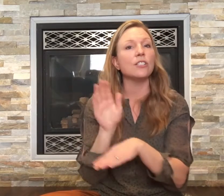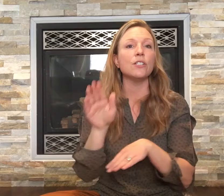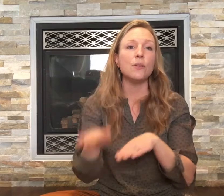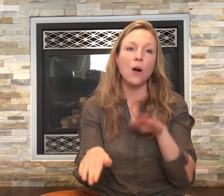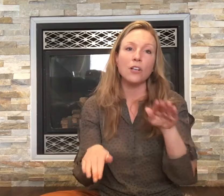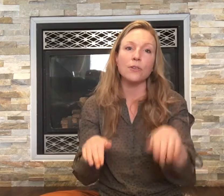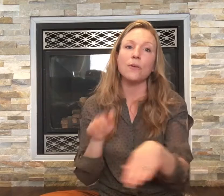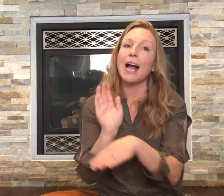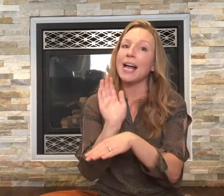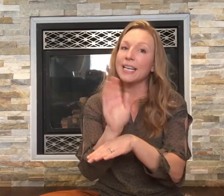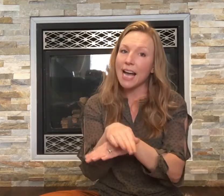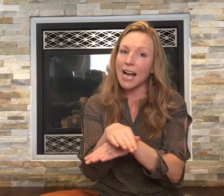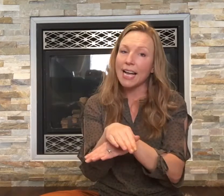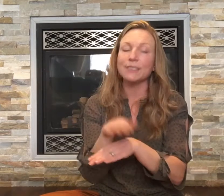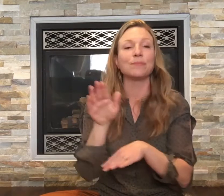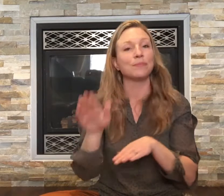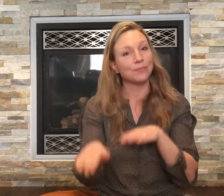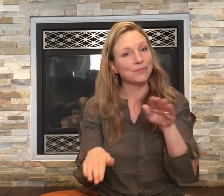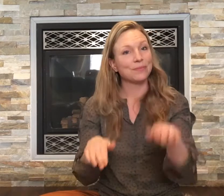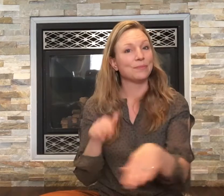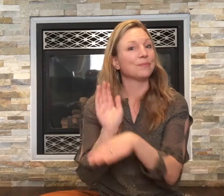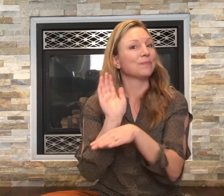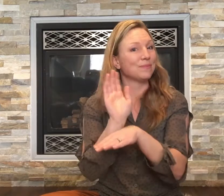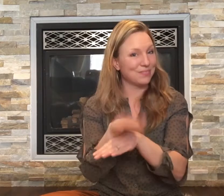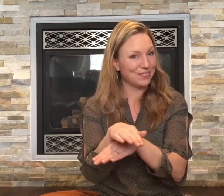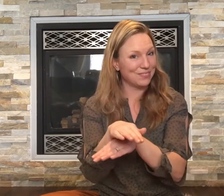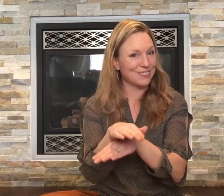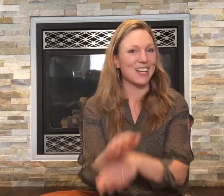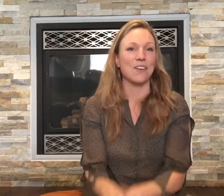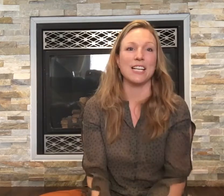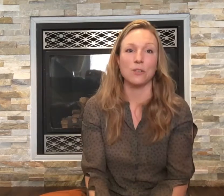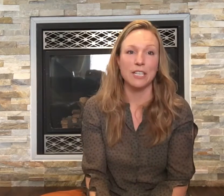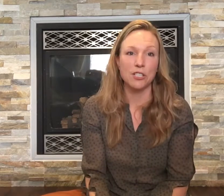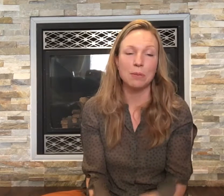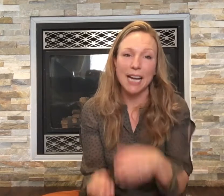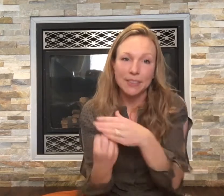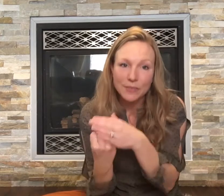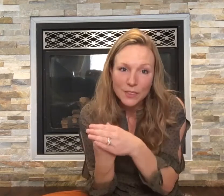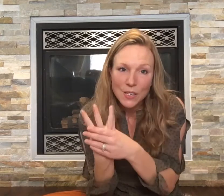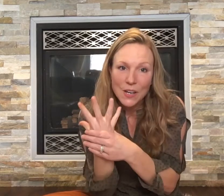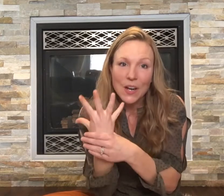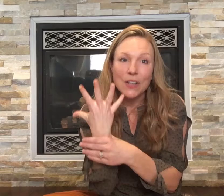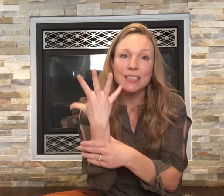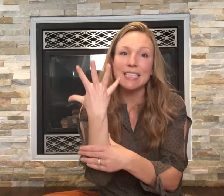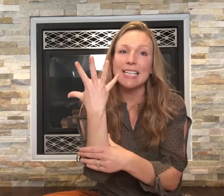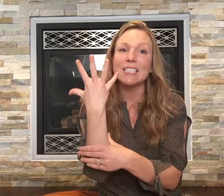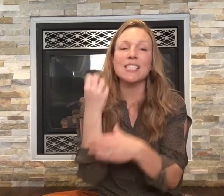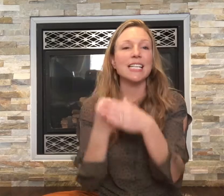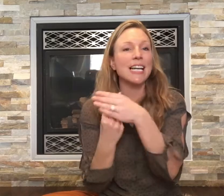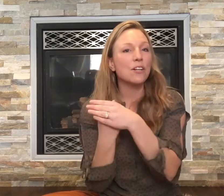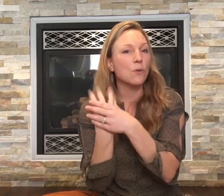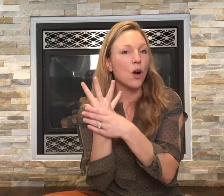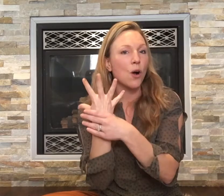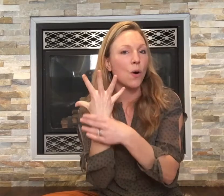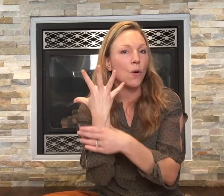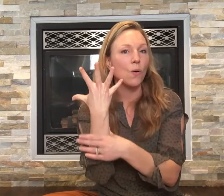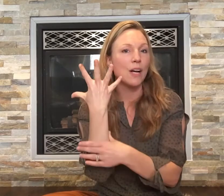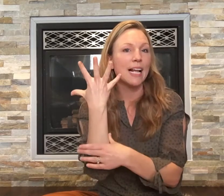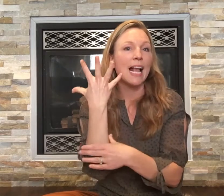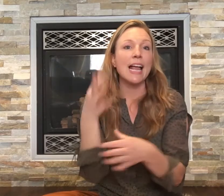To walk through at night. To walk through at night. Okay, so here's our plan. Grow, little seed, grow.